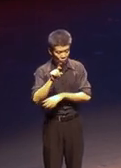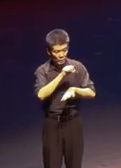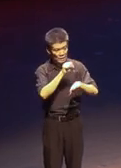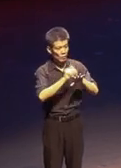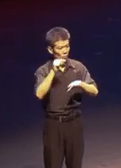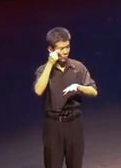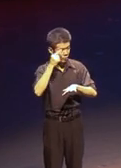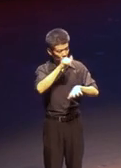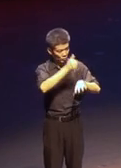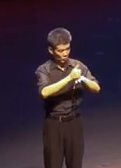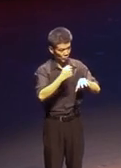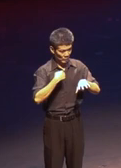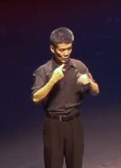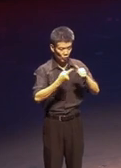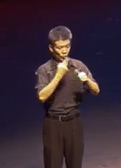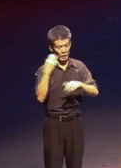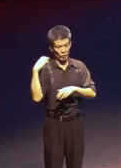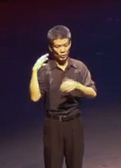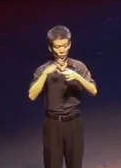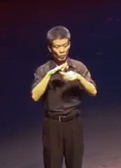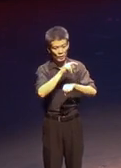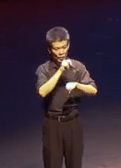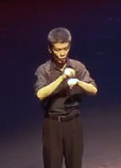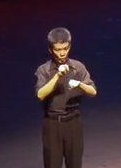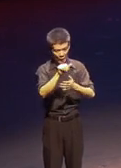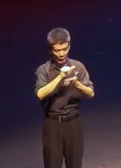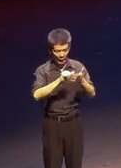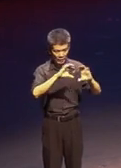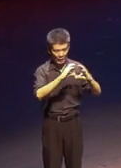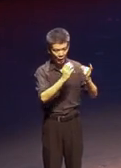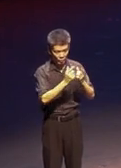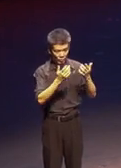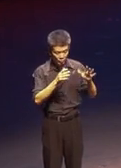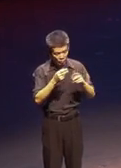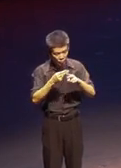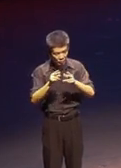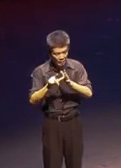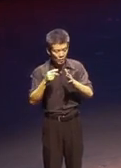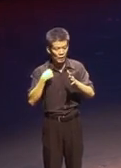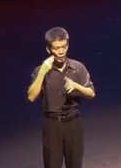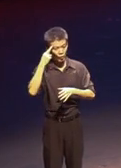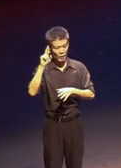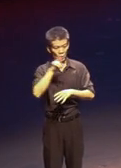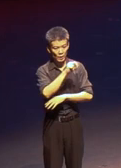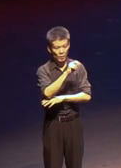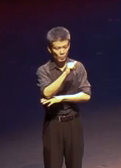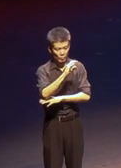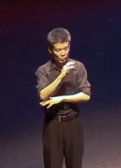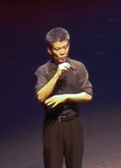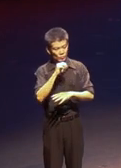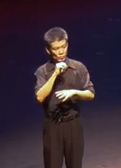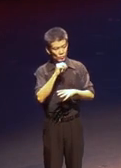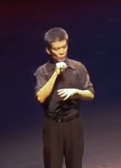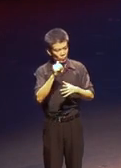Singapore government appointed me as the first chairman of the National Arts Council. And after a while, I realized that NEC was not